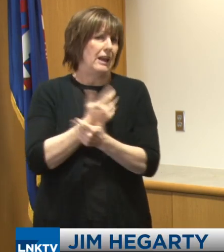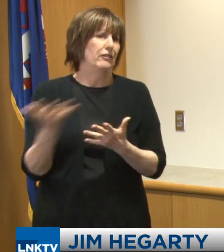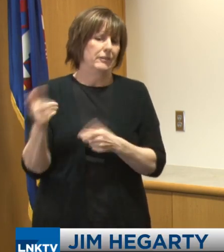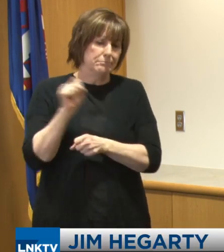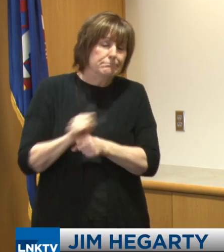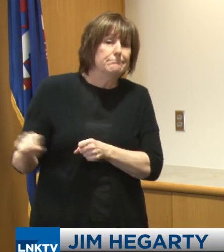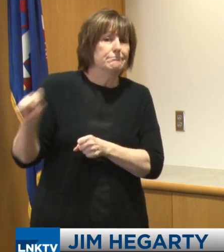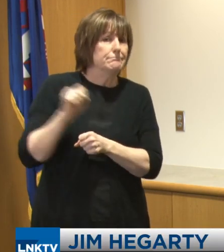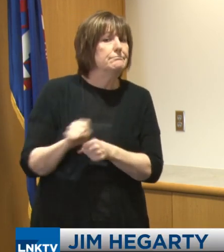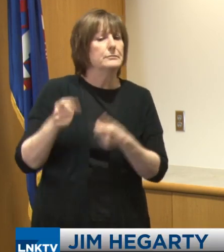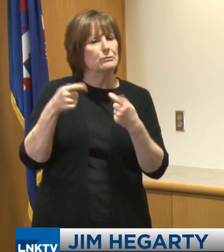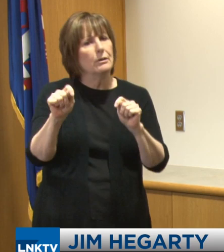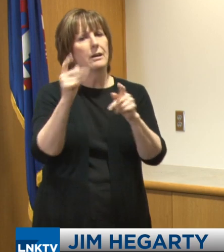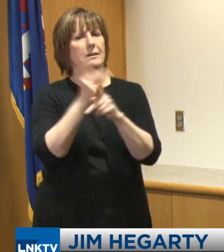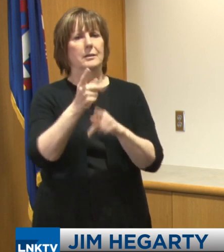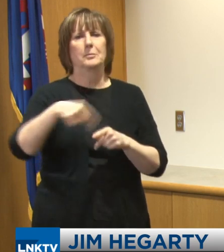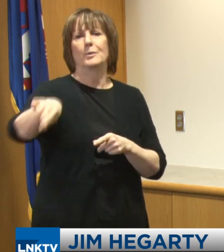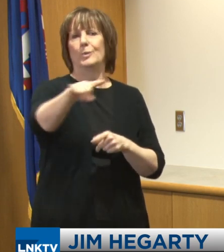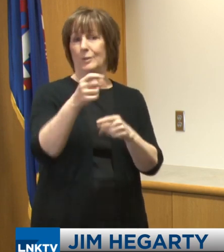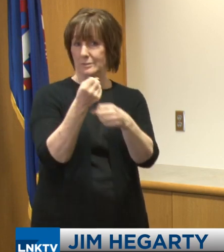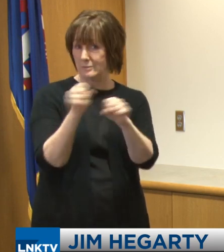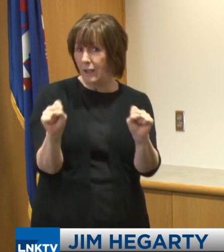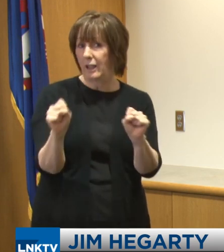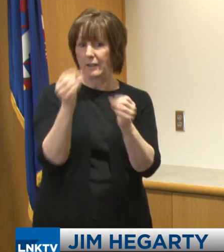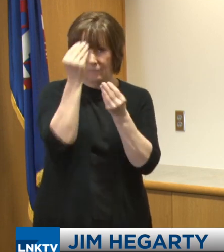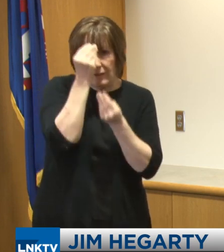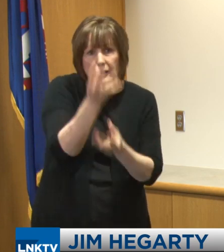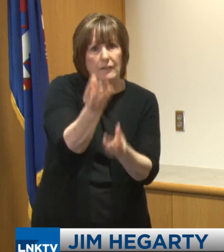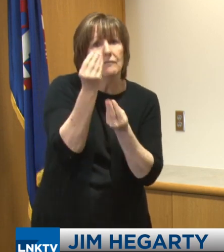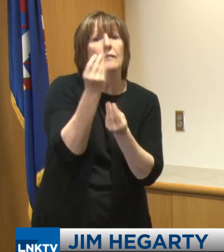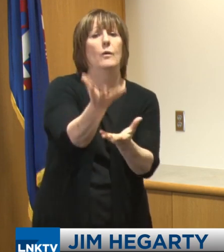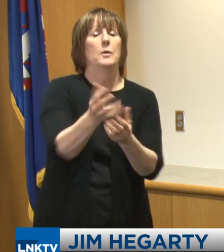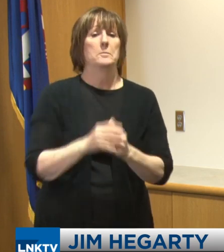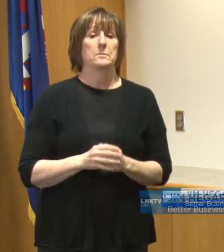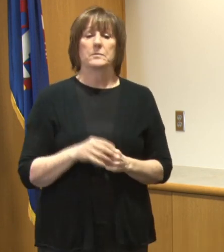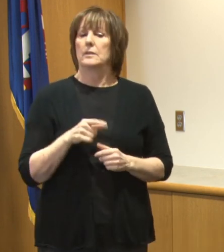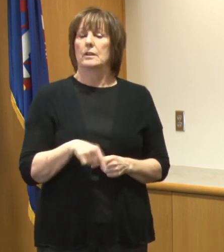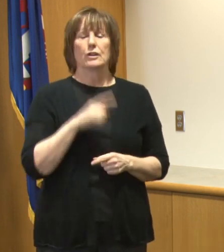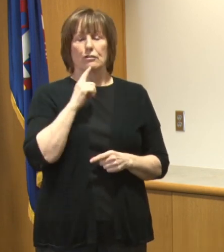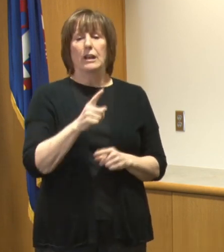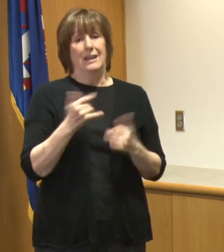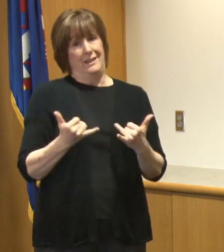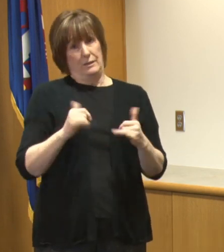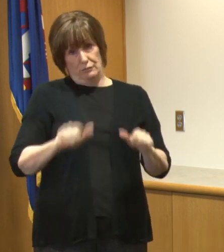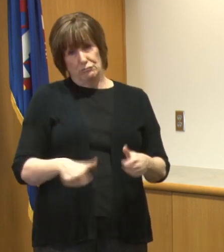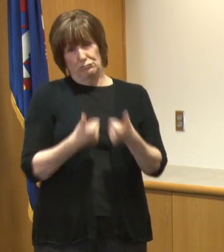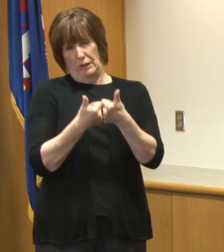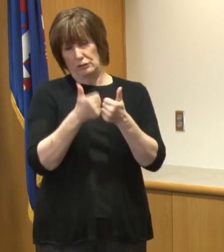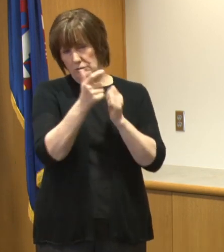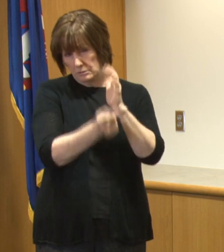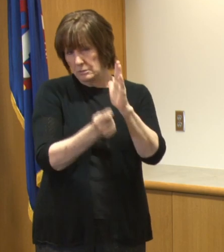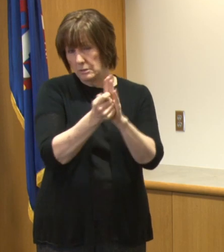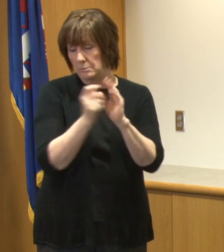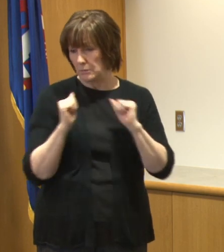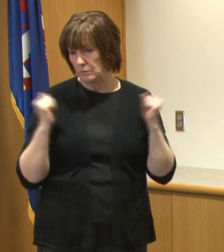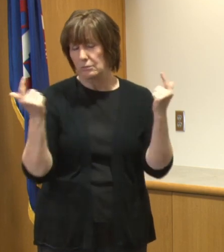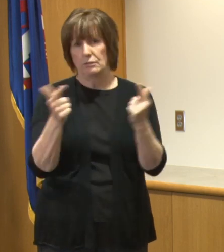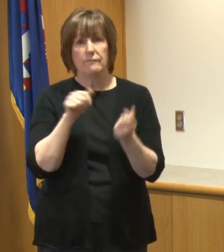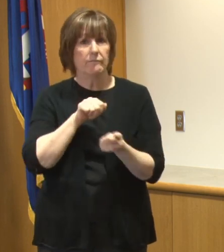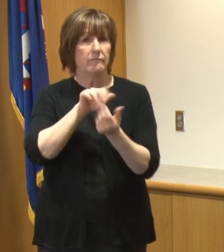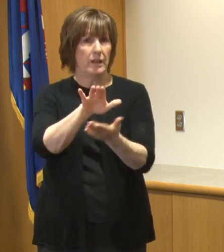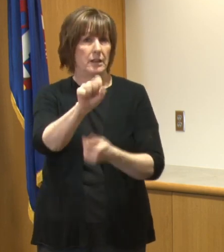are doing to try to keep the community safe and informed. And these are remarkably challenging times that all of us are